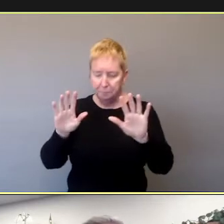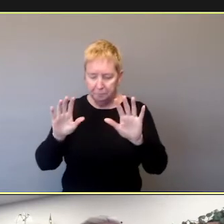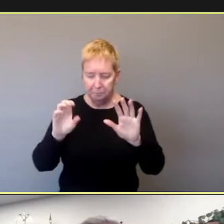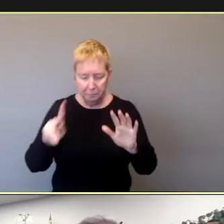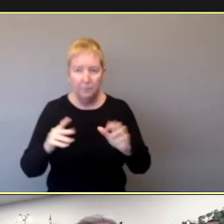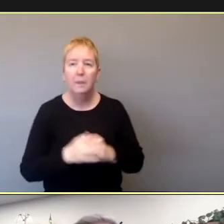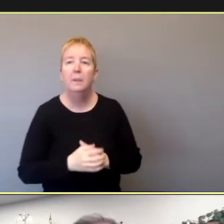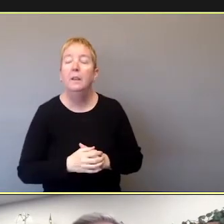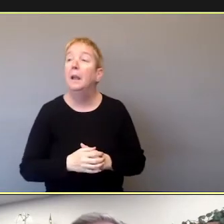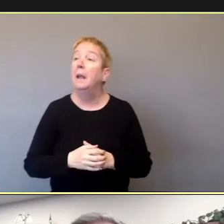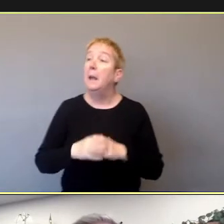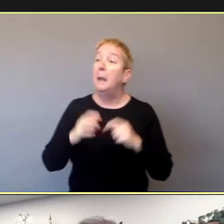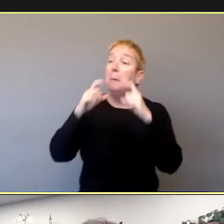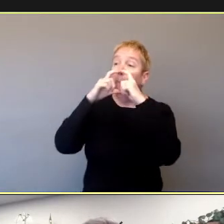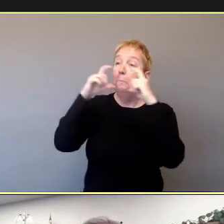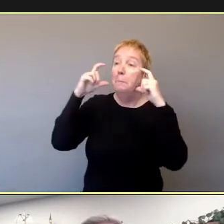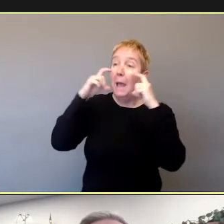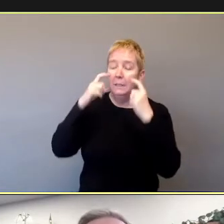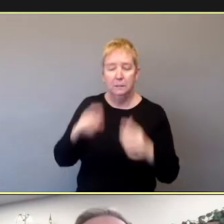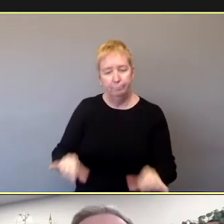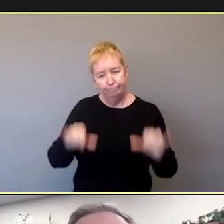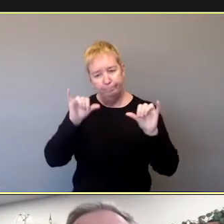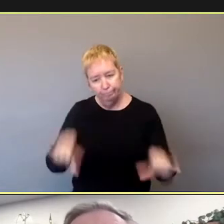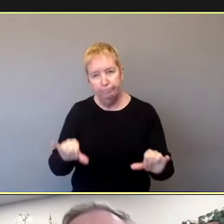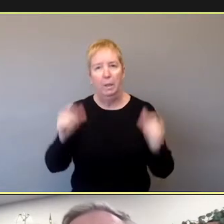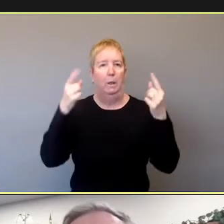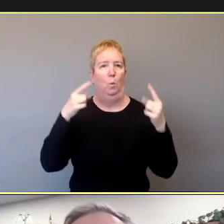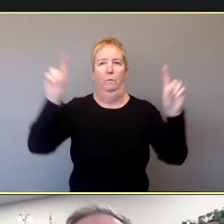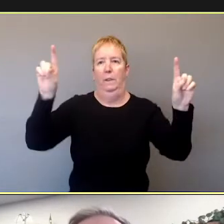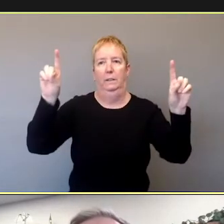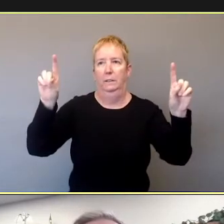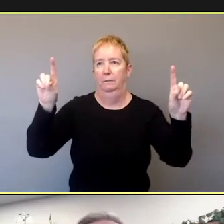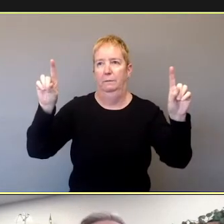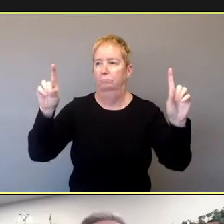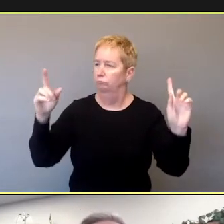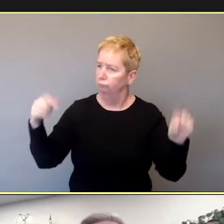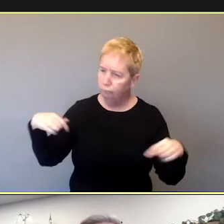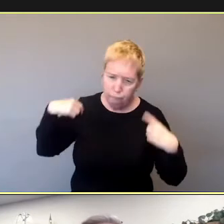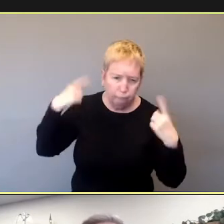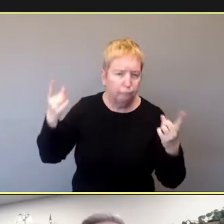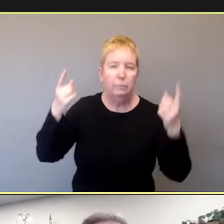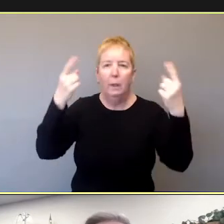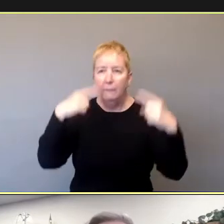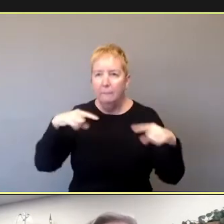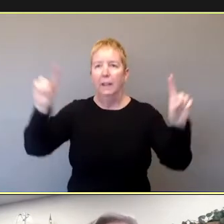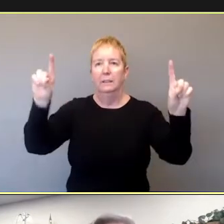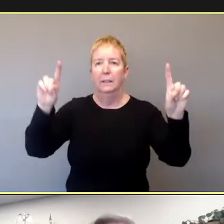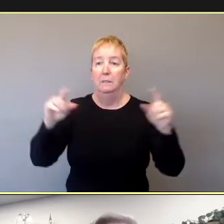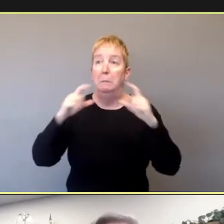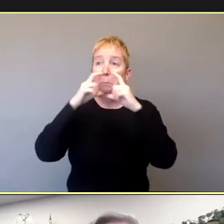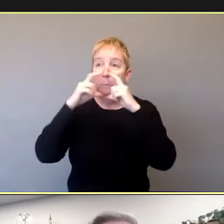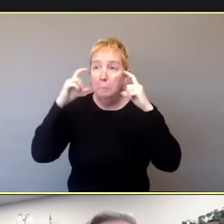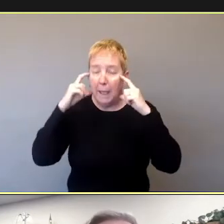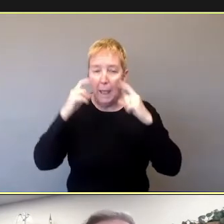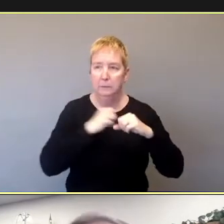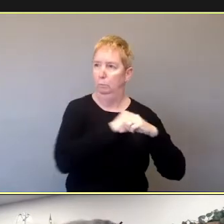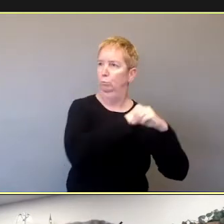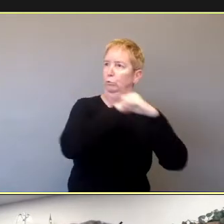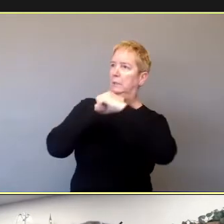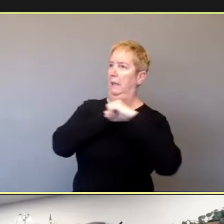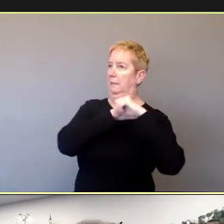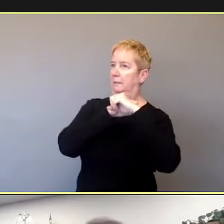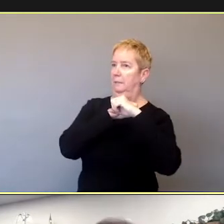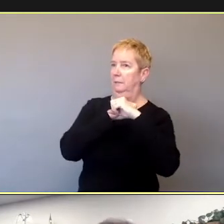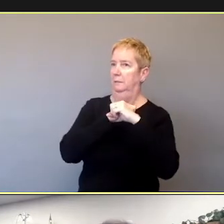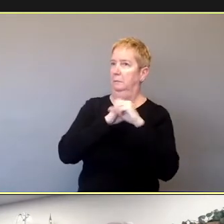just as effective today as they were 2 weeks ago. They still provide substantial